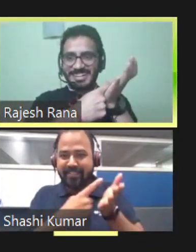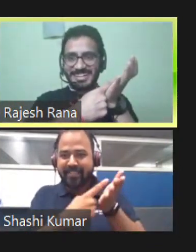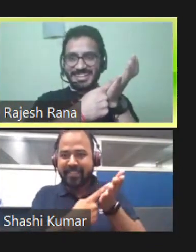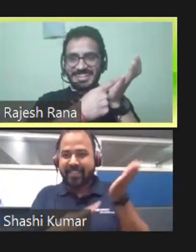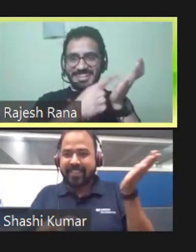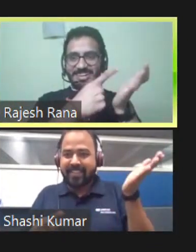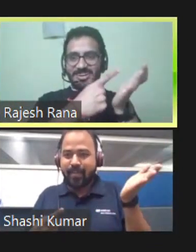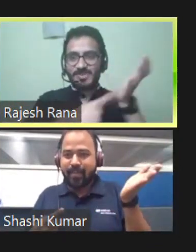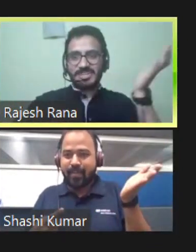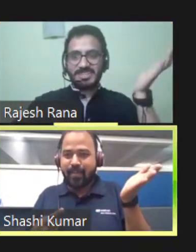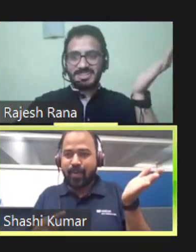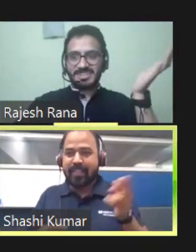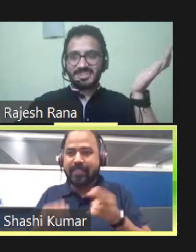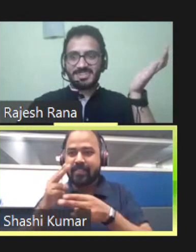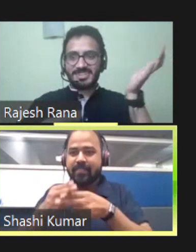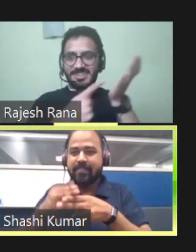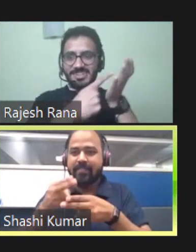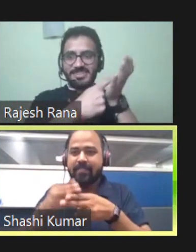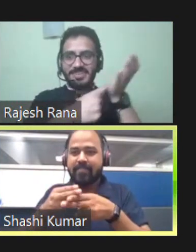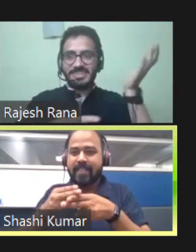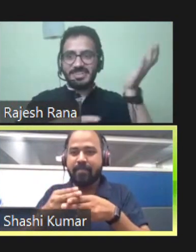it. What is